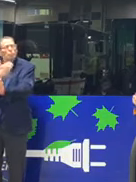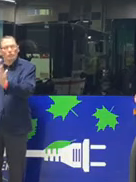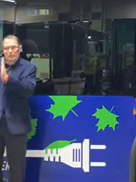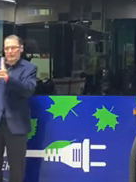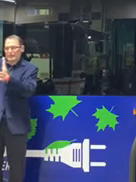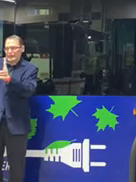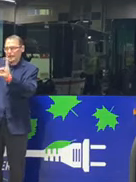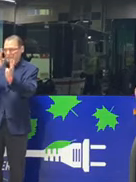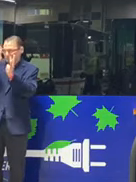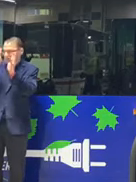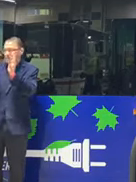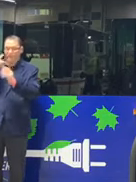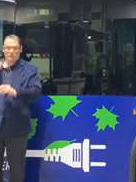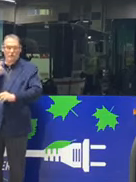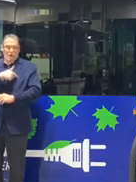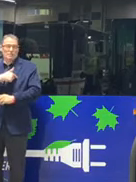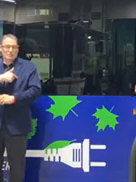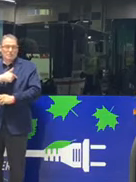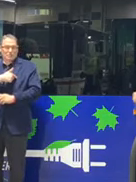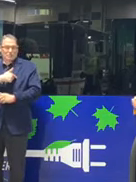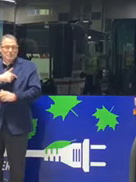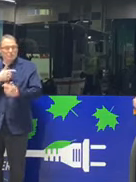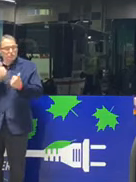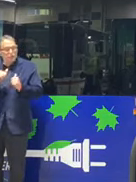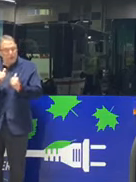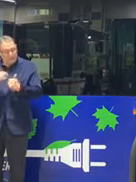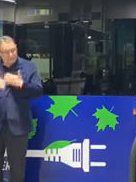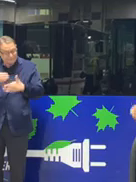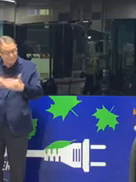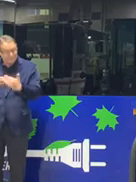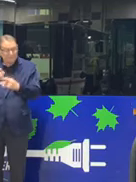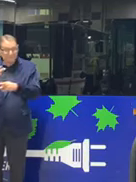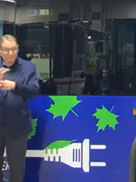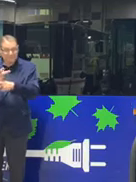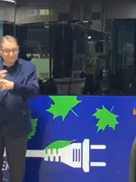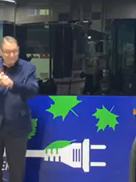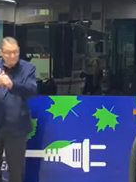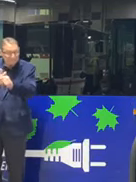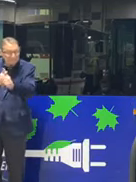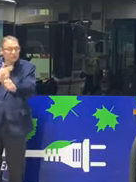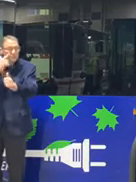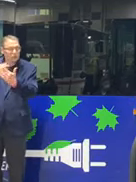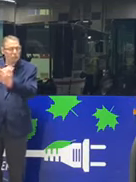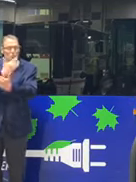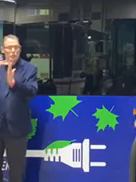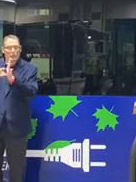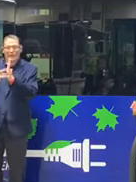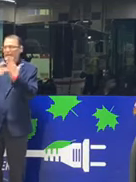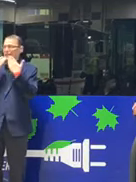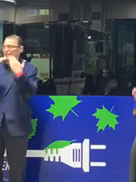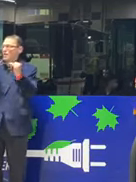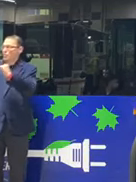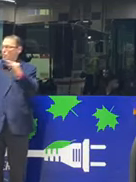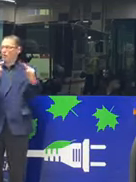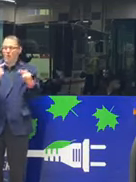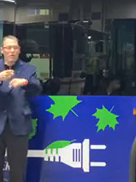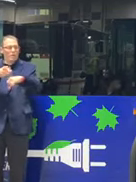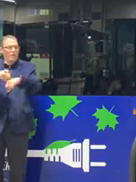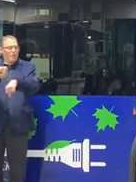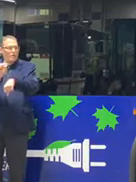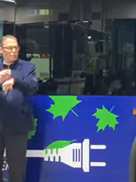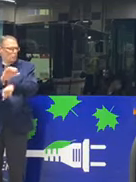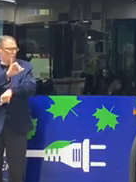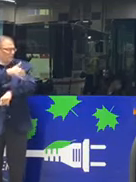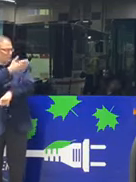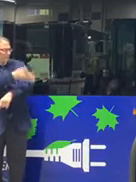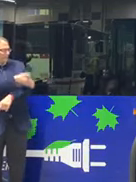gives us. We're always trying to push that edge here at Metro, and I want to thank everybody for their hard work, of course, on a vehicle like